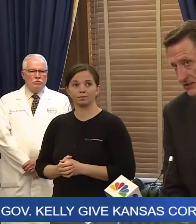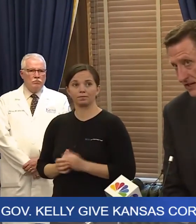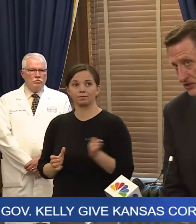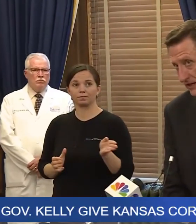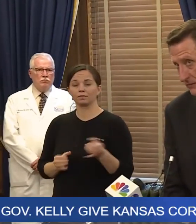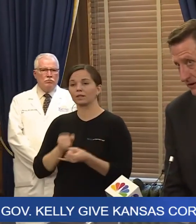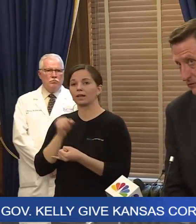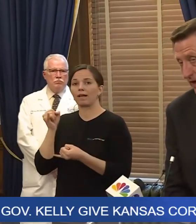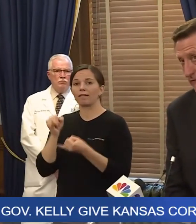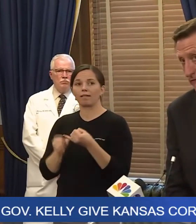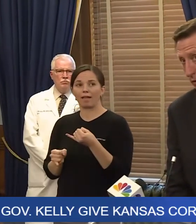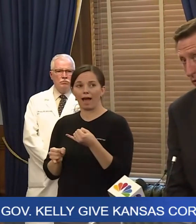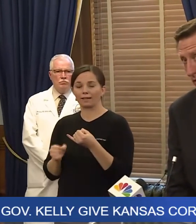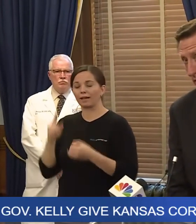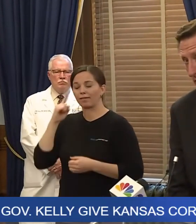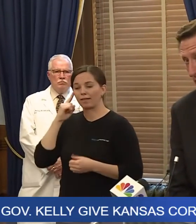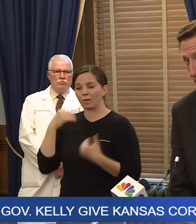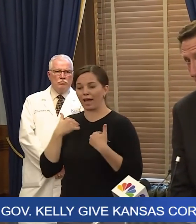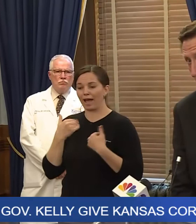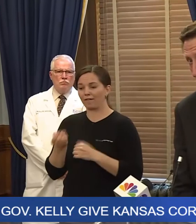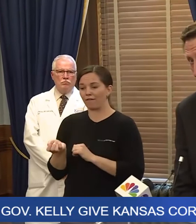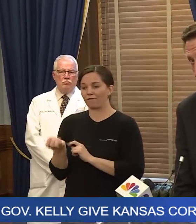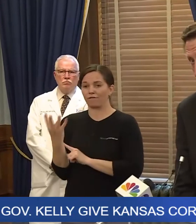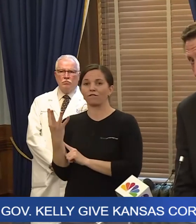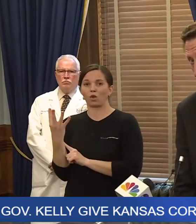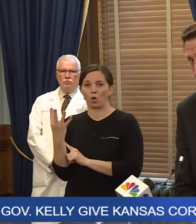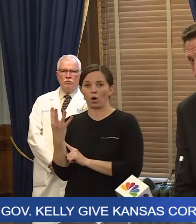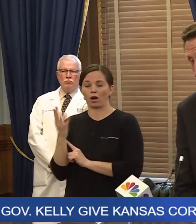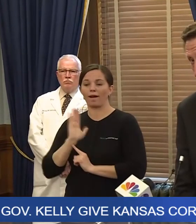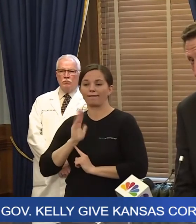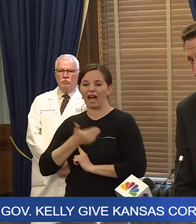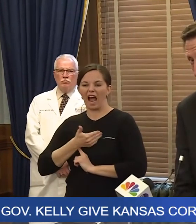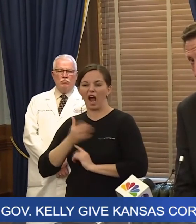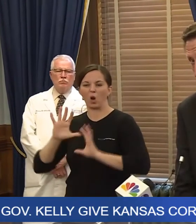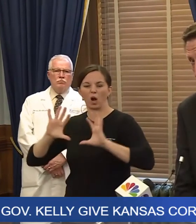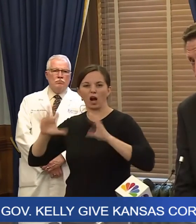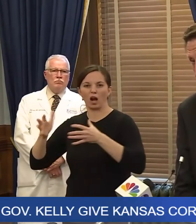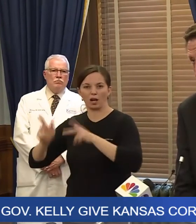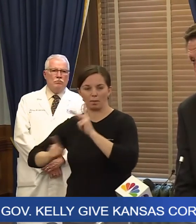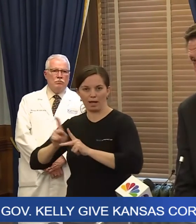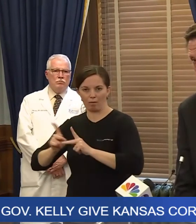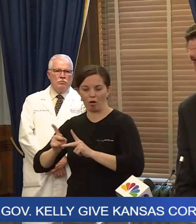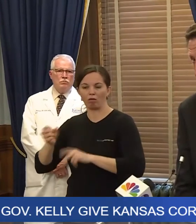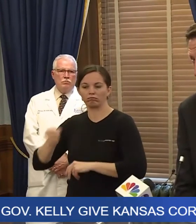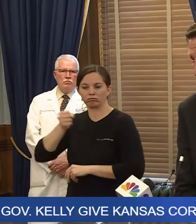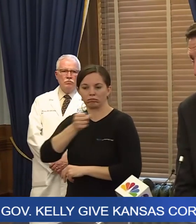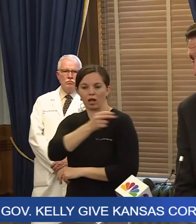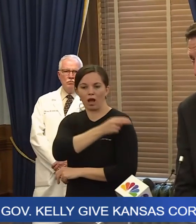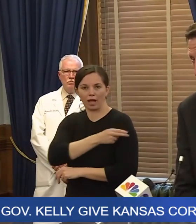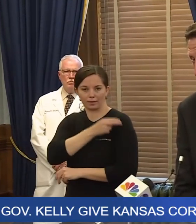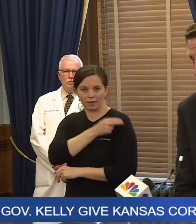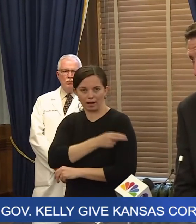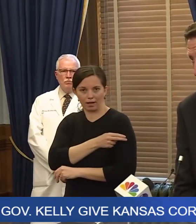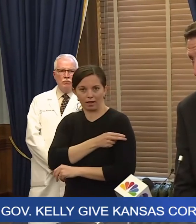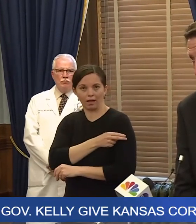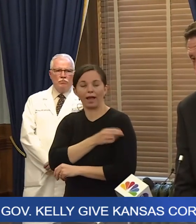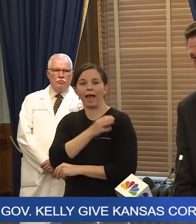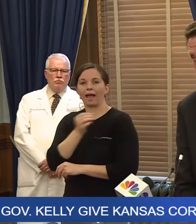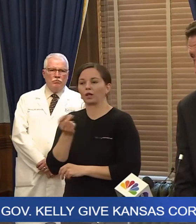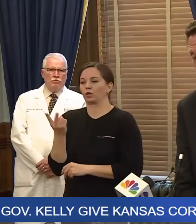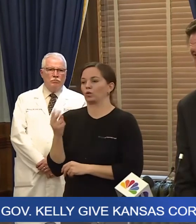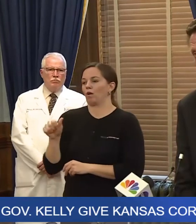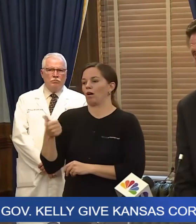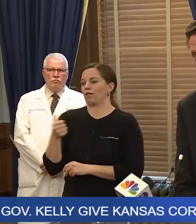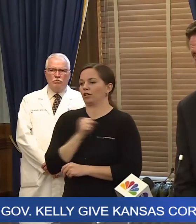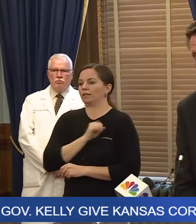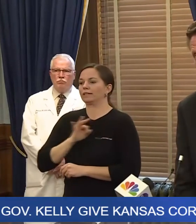information? The last I checked, I believe we have 4 of our population that were hospitalized, and I believe we have 2 other staff